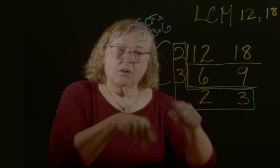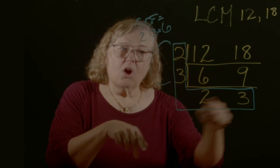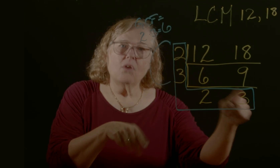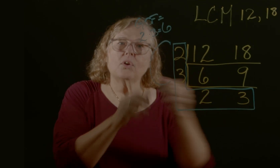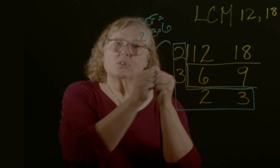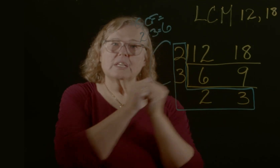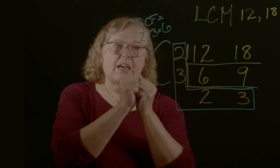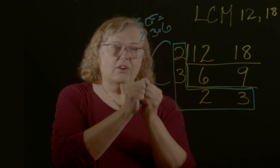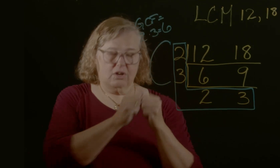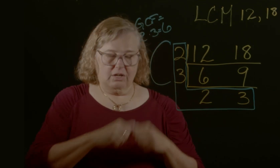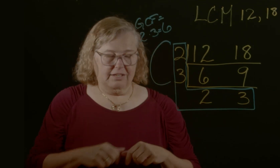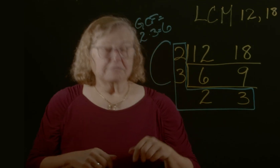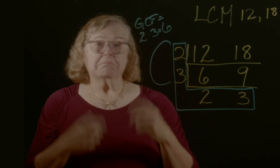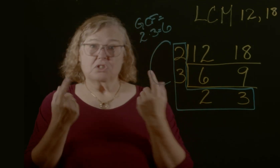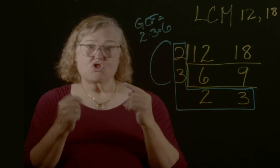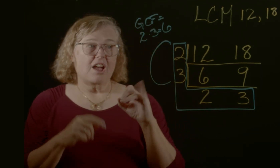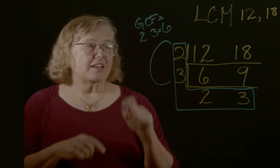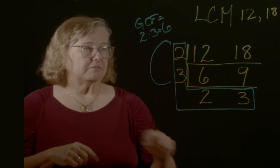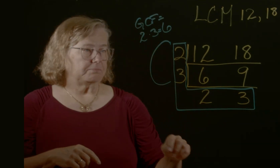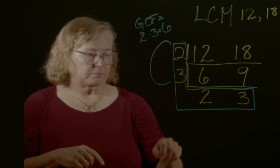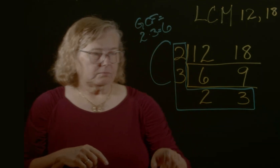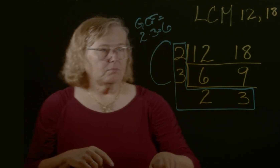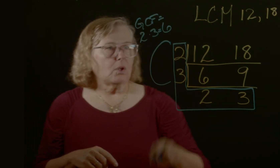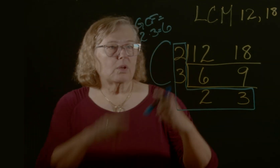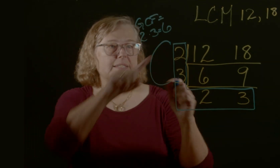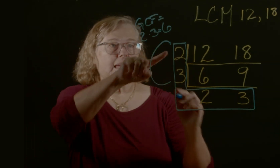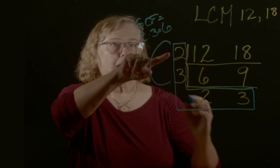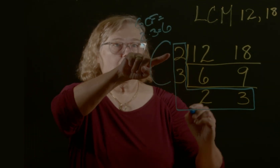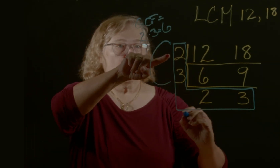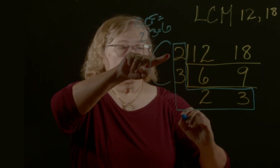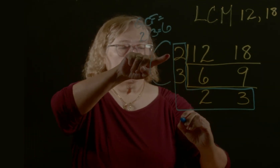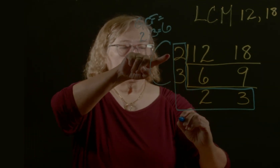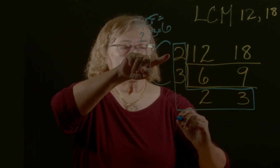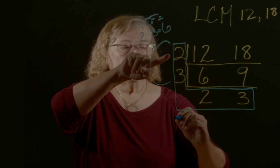We're going to multiply all these numbers together. Let's try it. So we're going to say 2